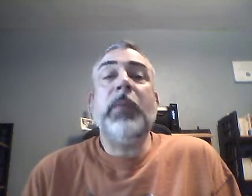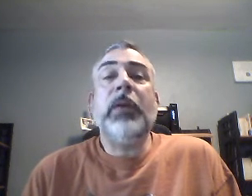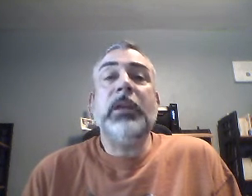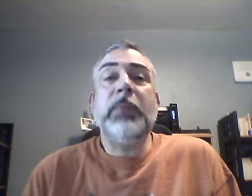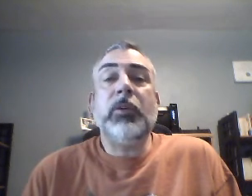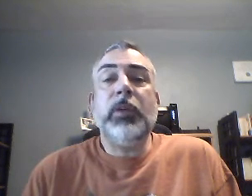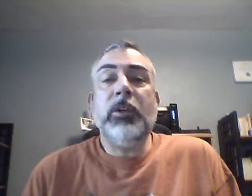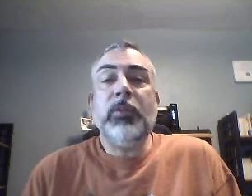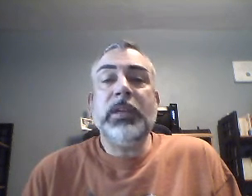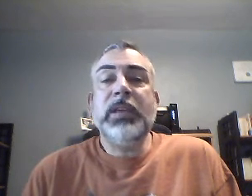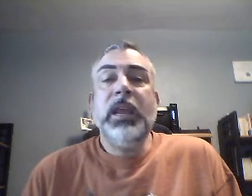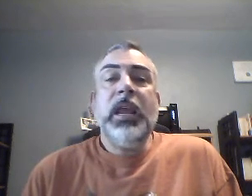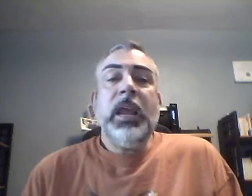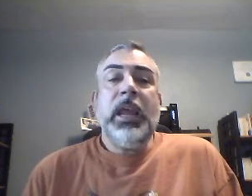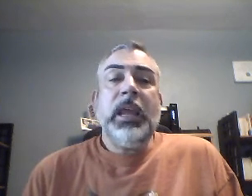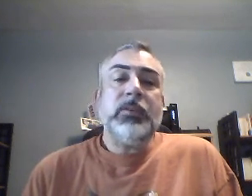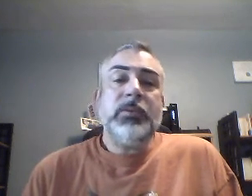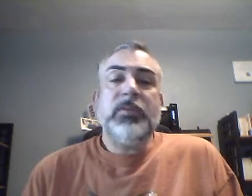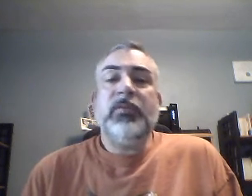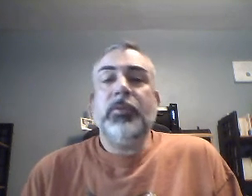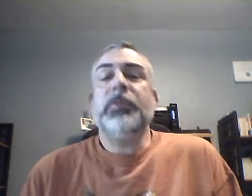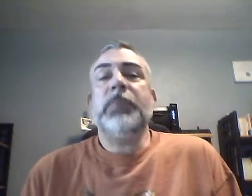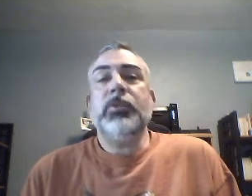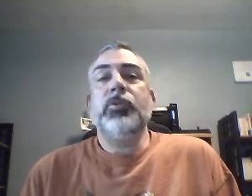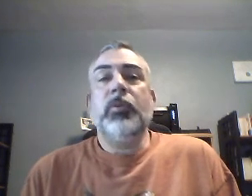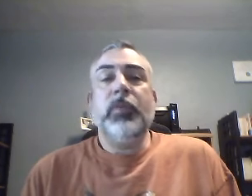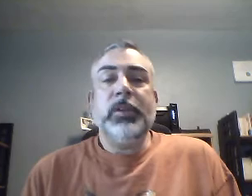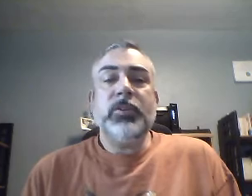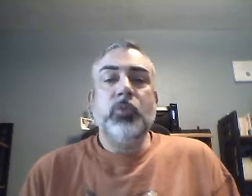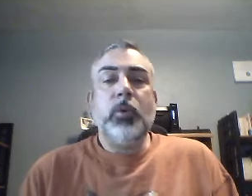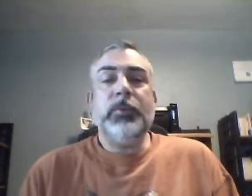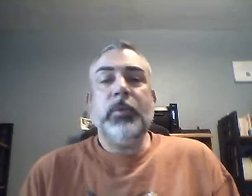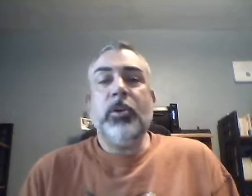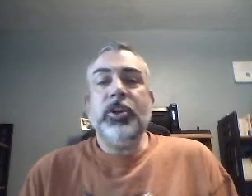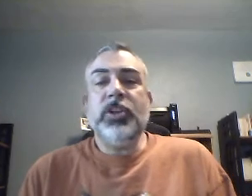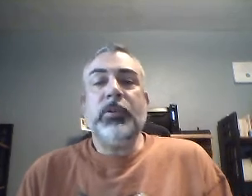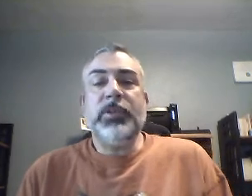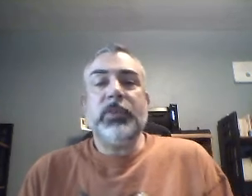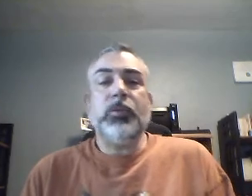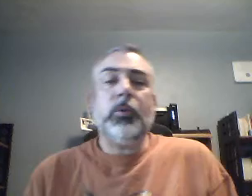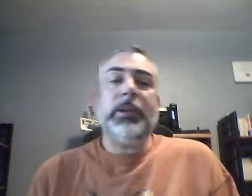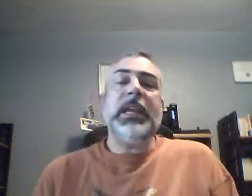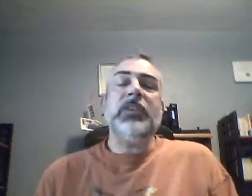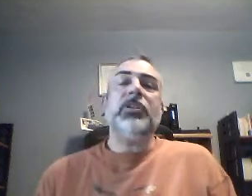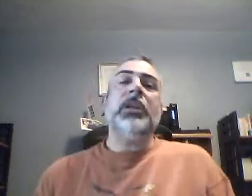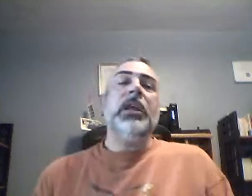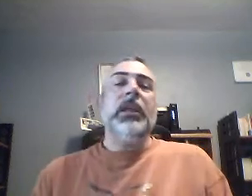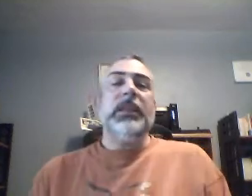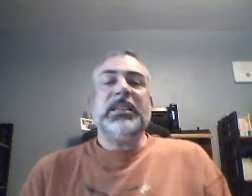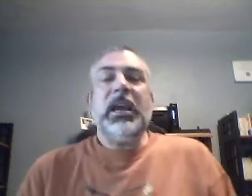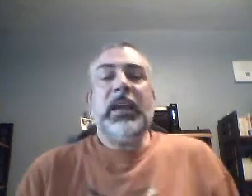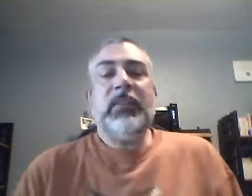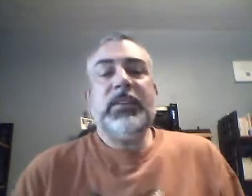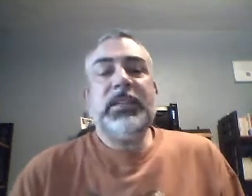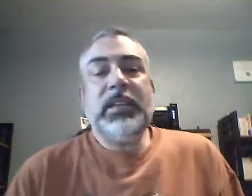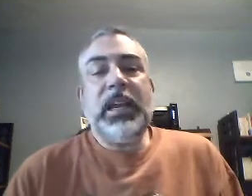abnormality and a mental illness, and this was influenced by social and religious norms regarding gender and sexual orientation. This kind of stayed